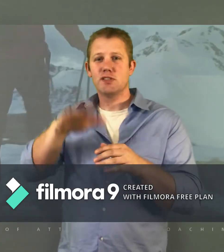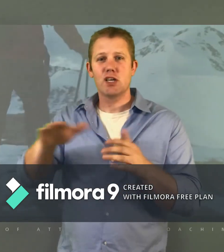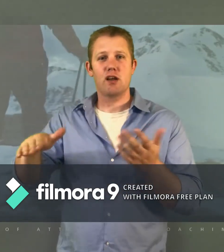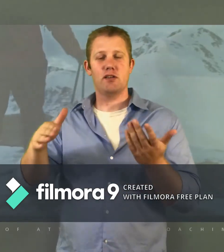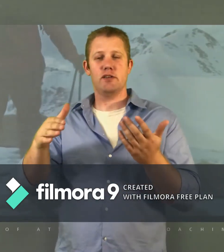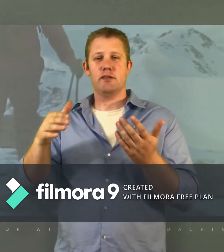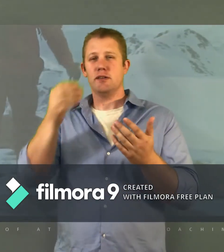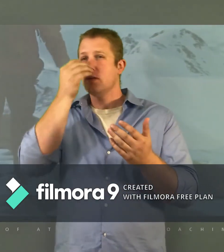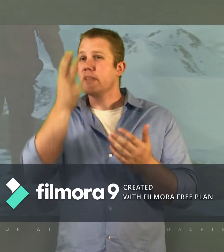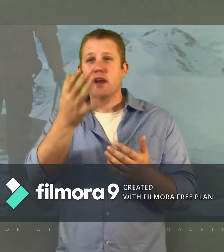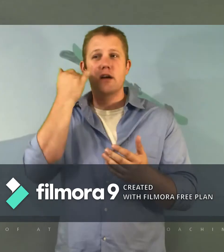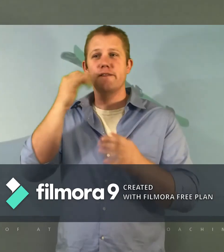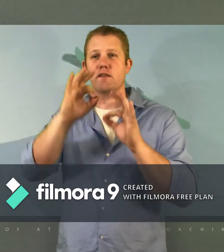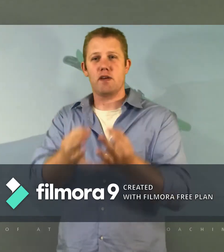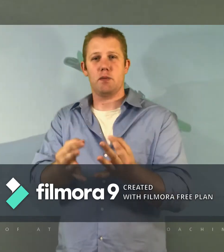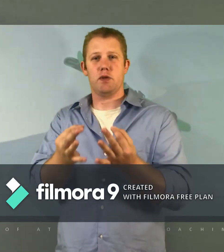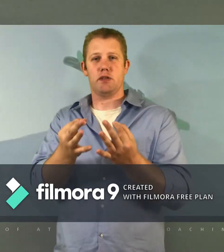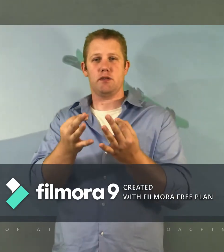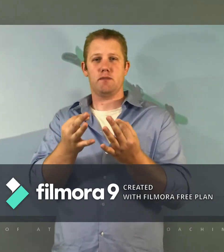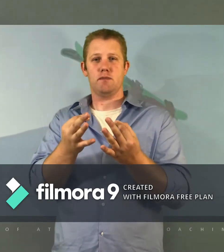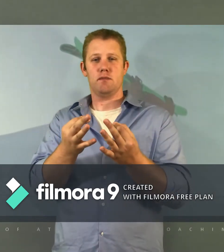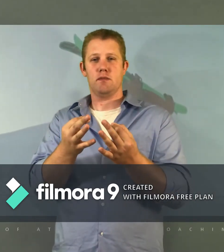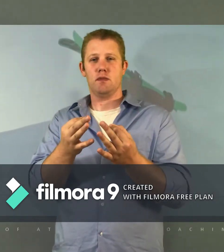So what their childhood friends? So what their family?